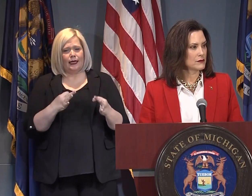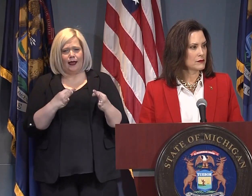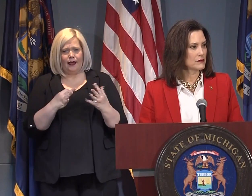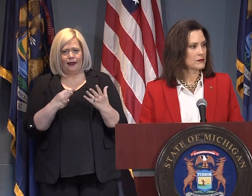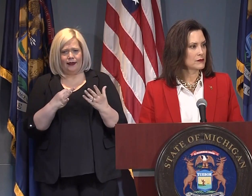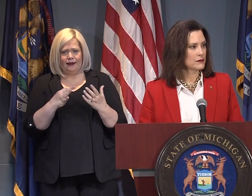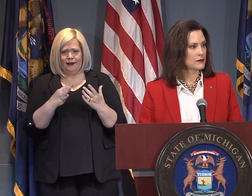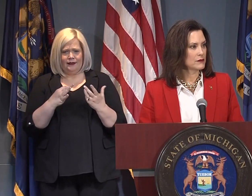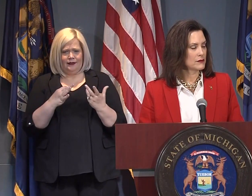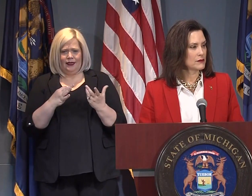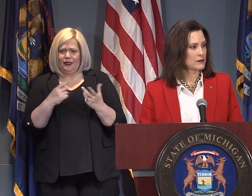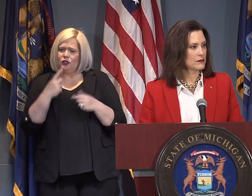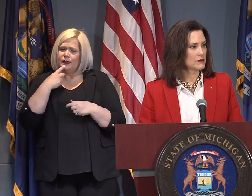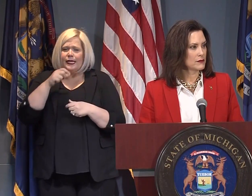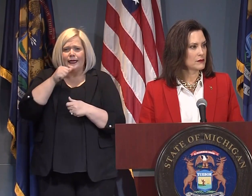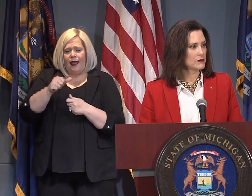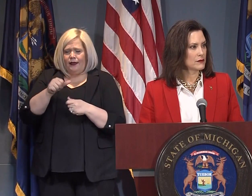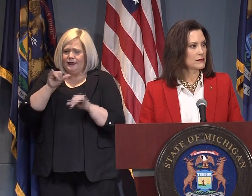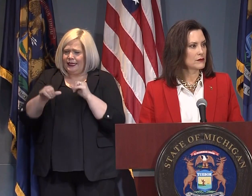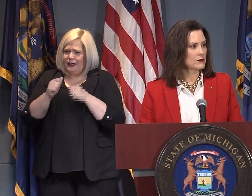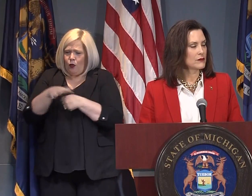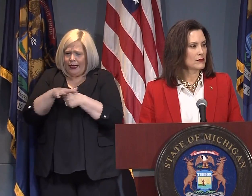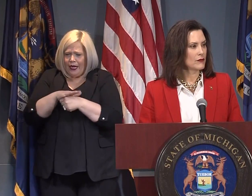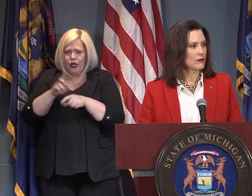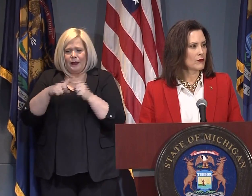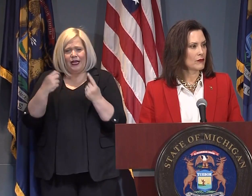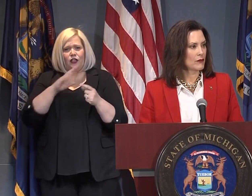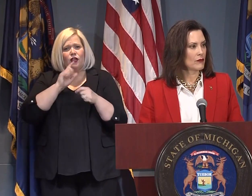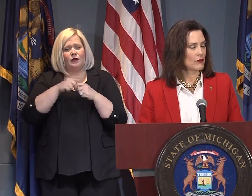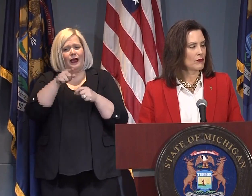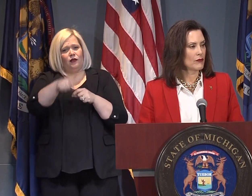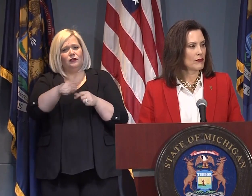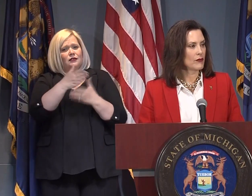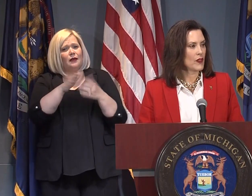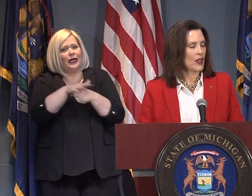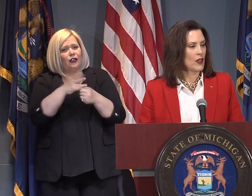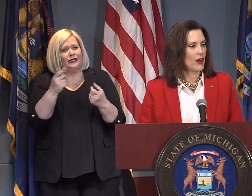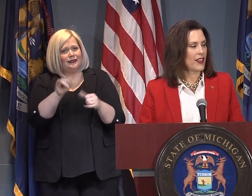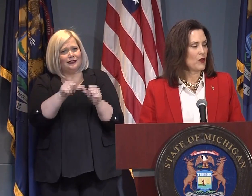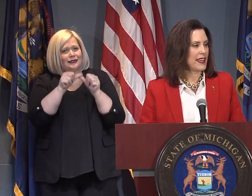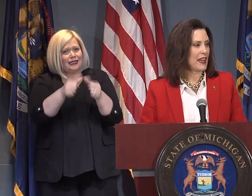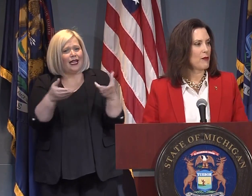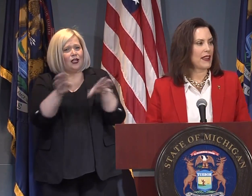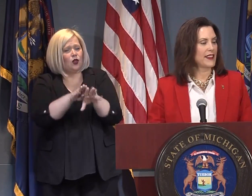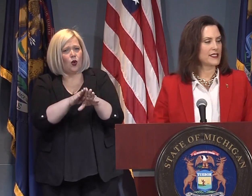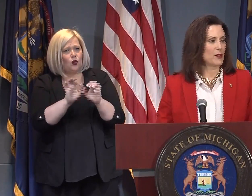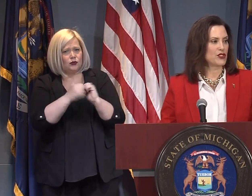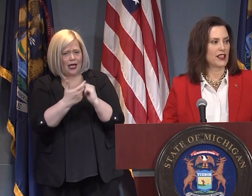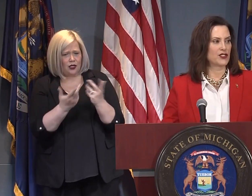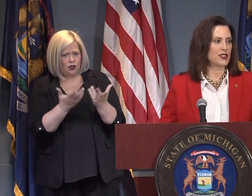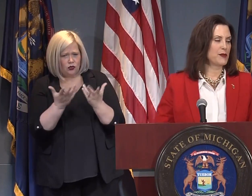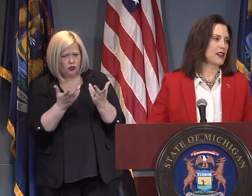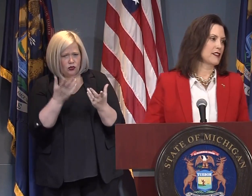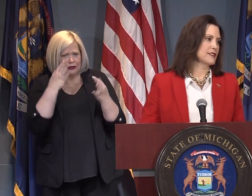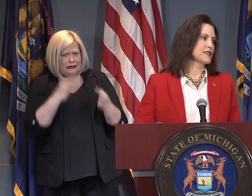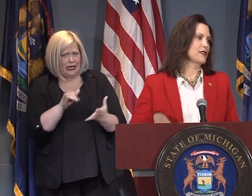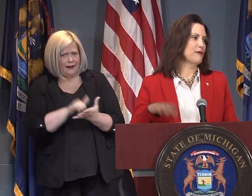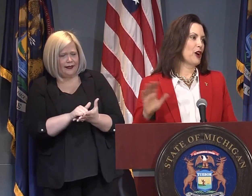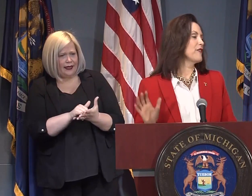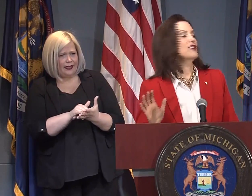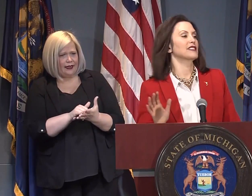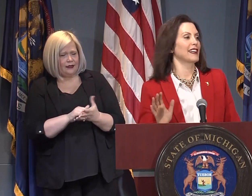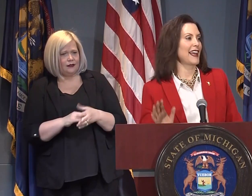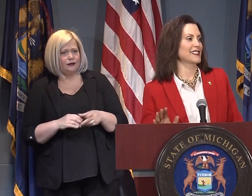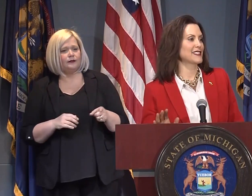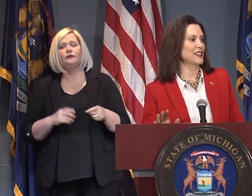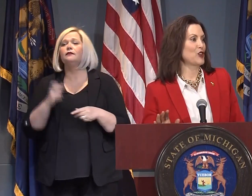time, do you have regions that are contenders for eventual reopening? I think we can't make the assumption that just because